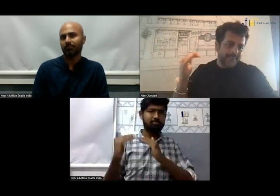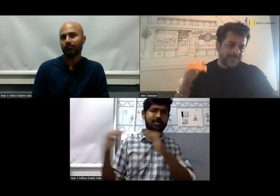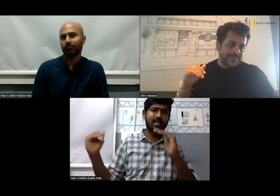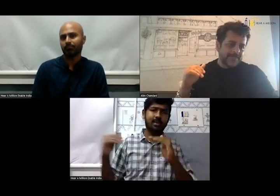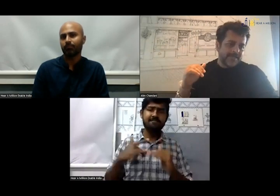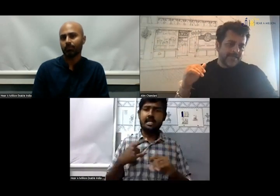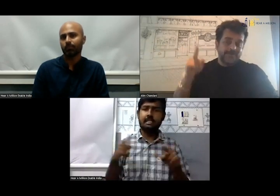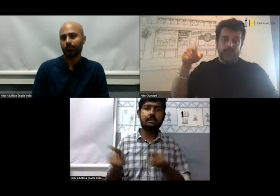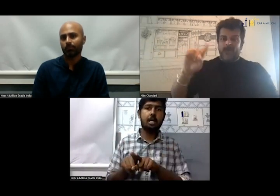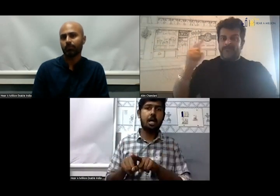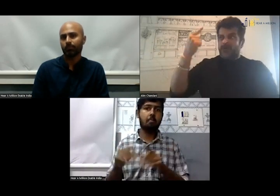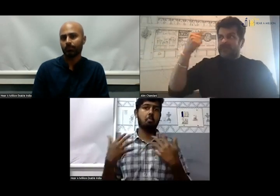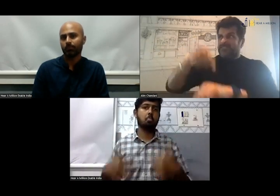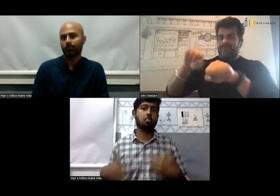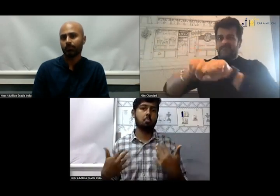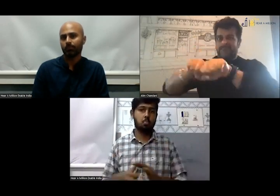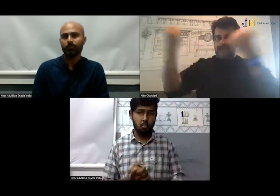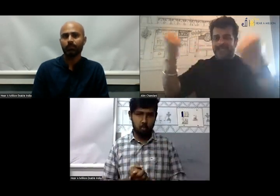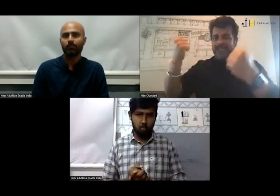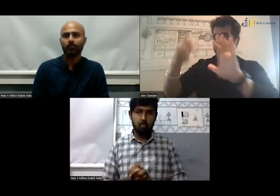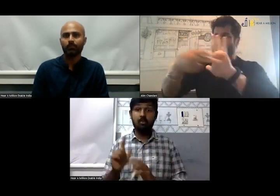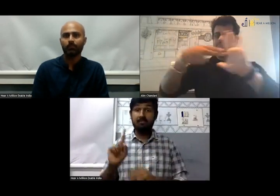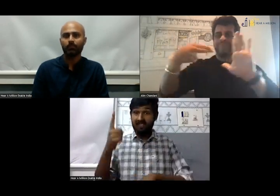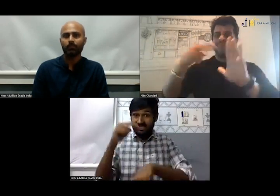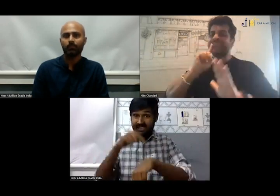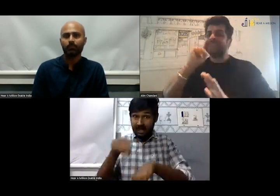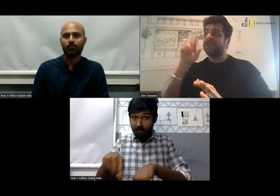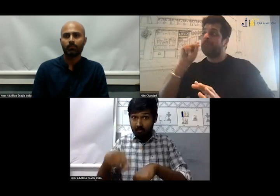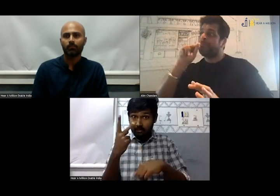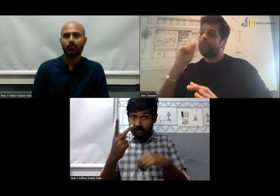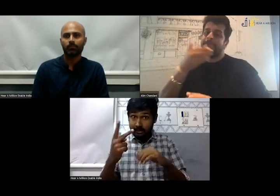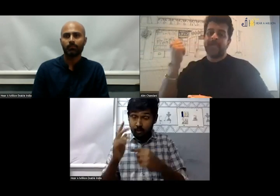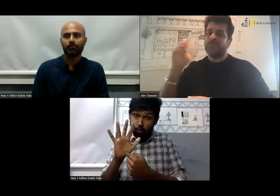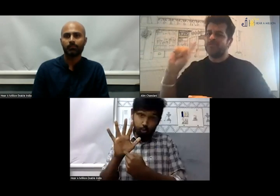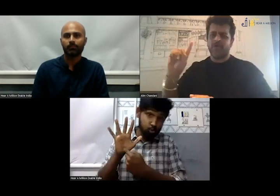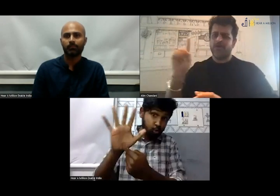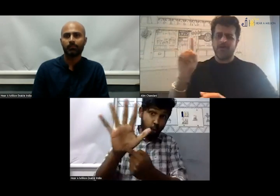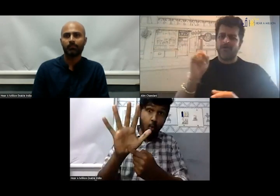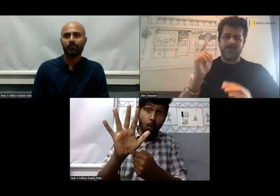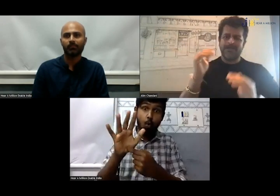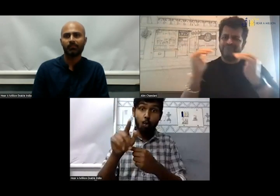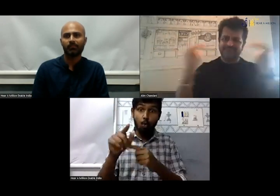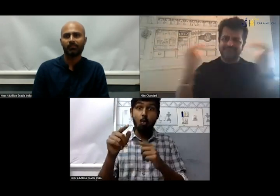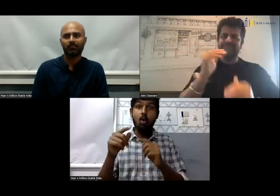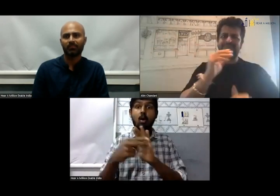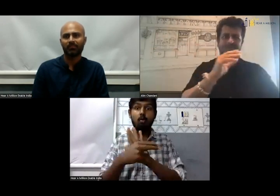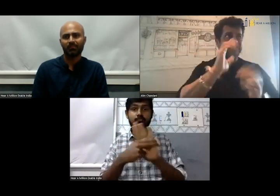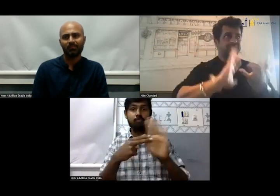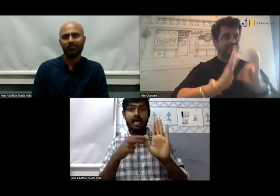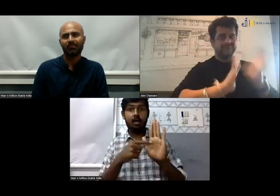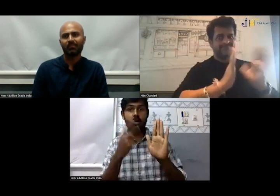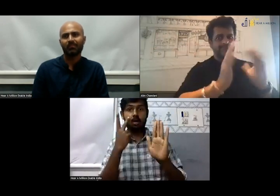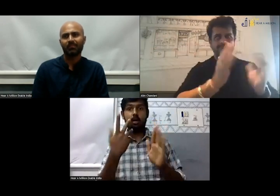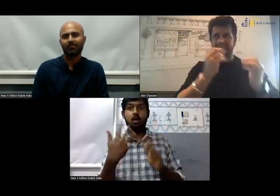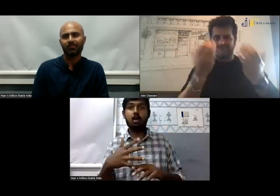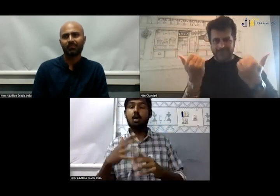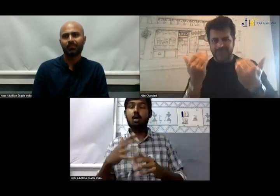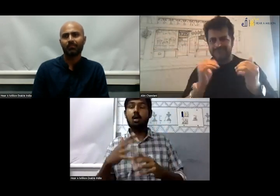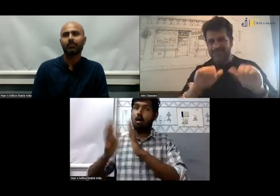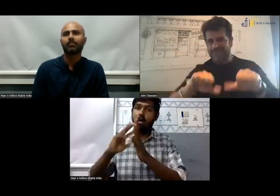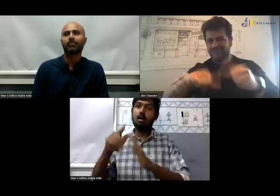was equivalent to the people who are using a spoken language. So that she